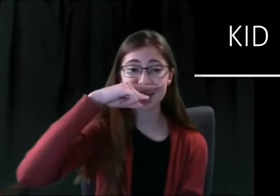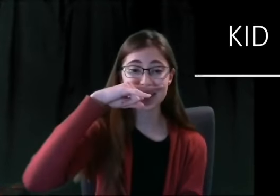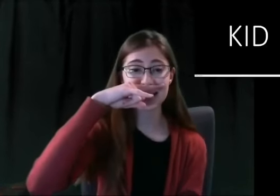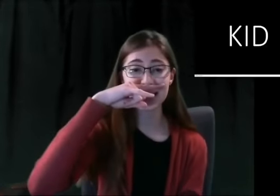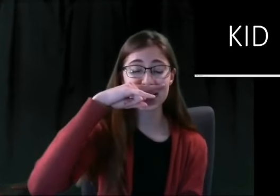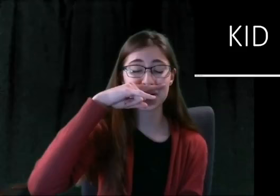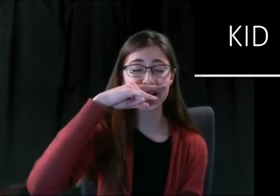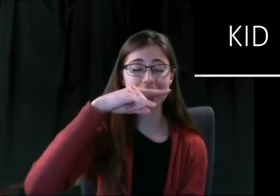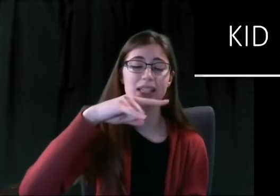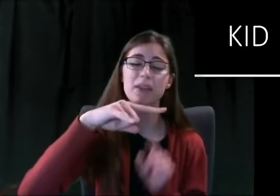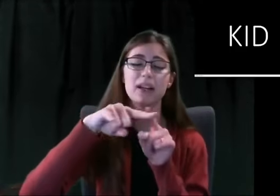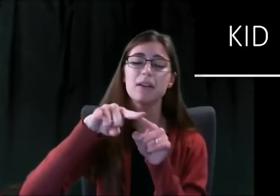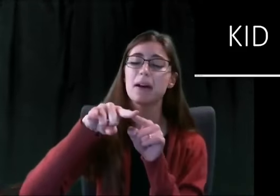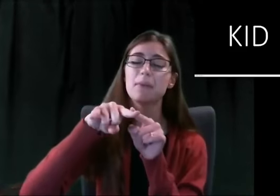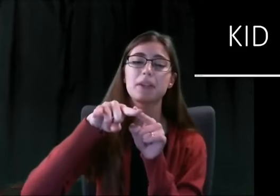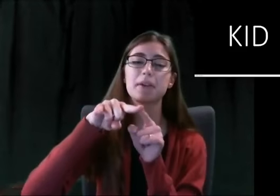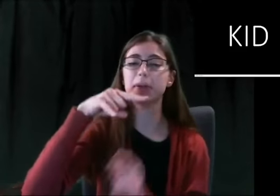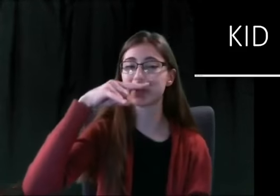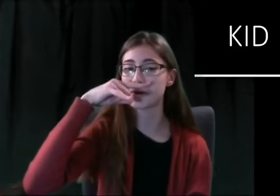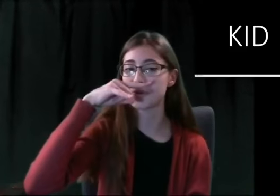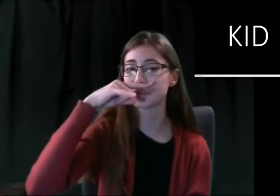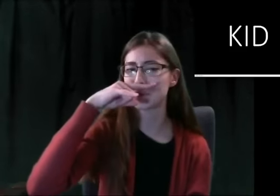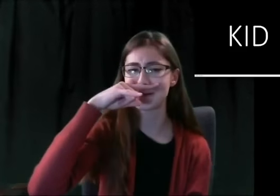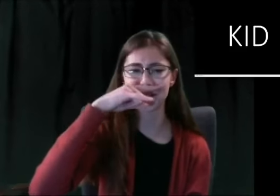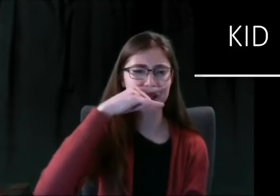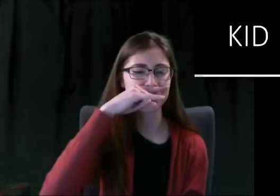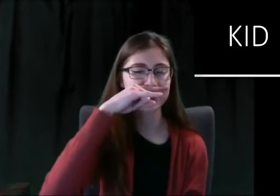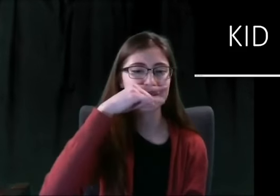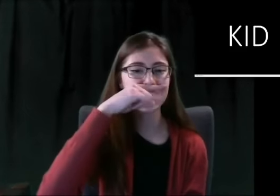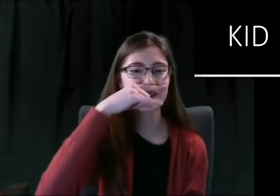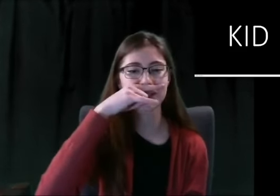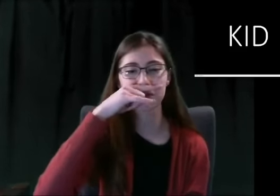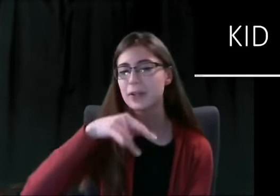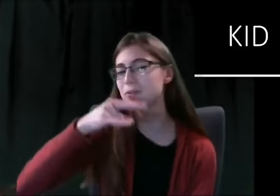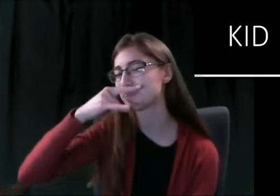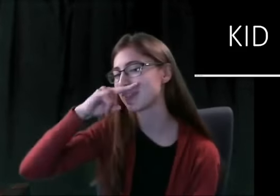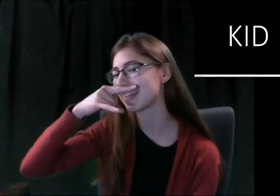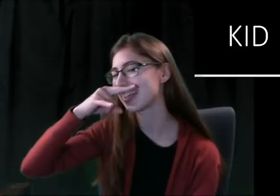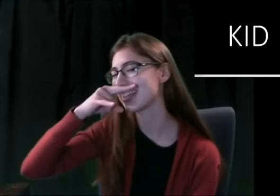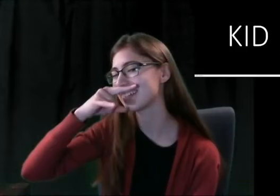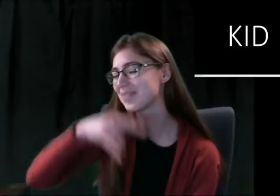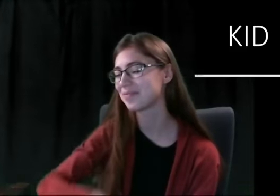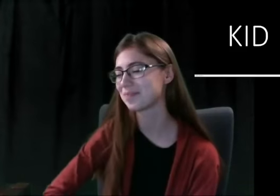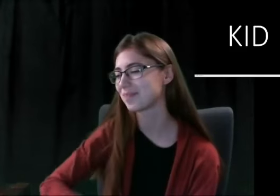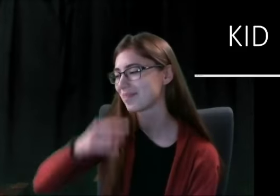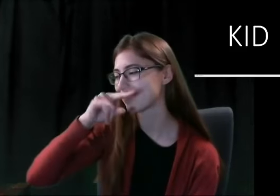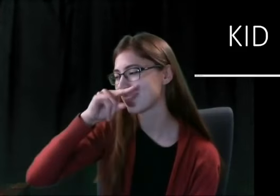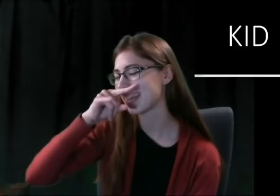stick your index finger about with your middle knuckle right under your nose and give it a little wiggle. Kid. Kid.